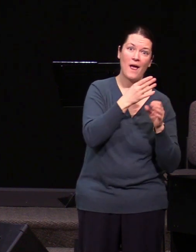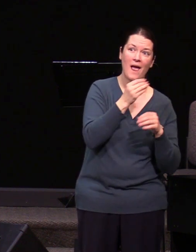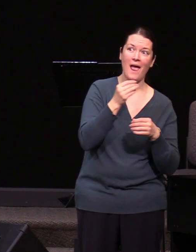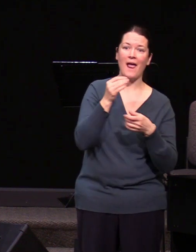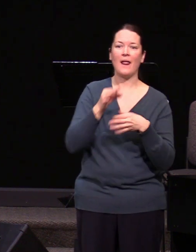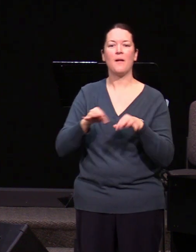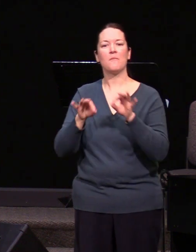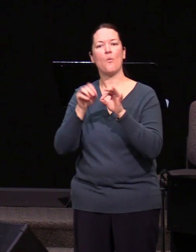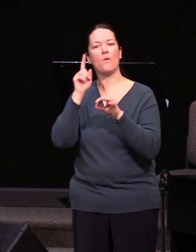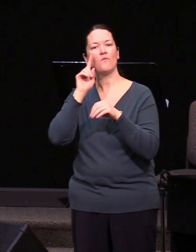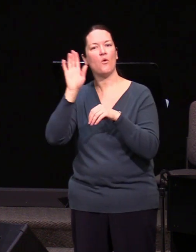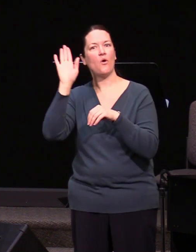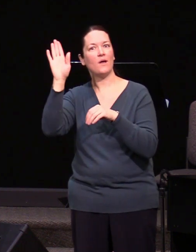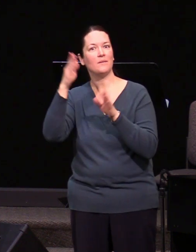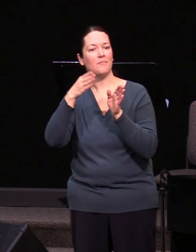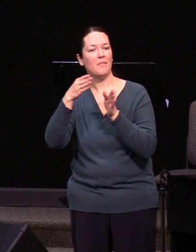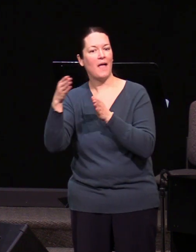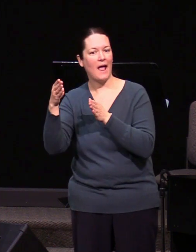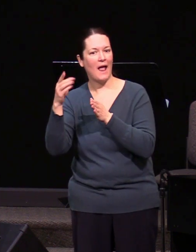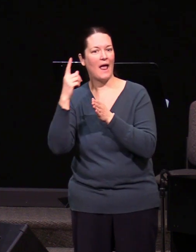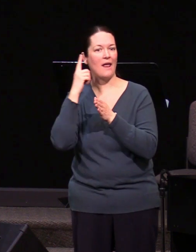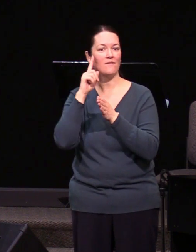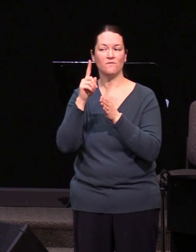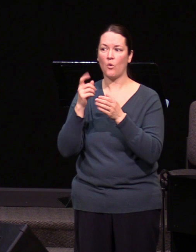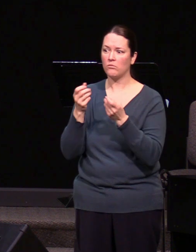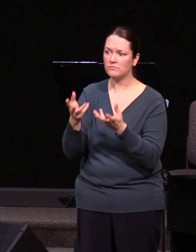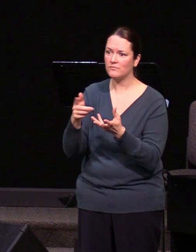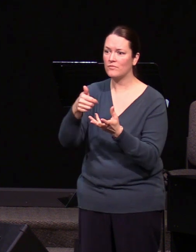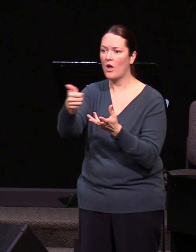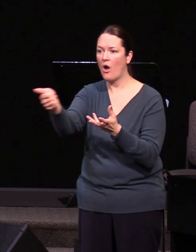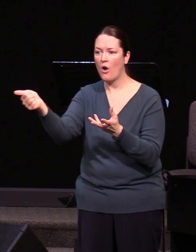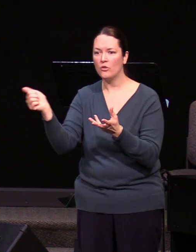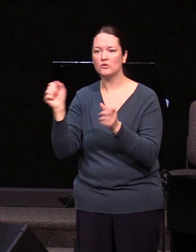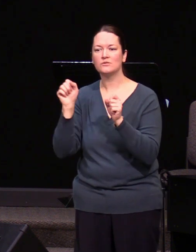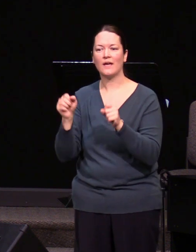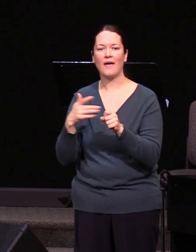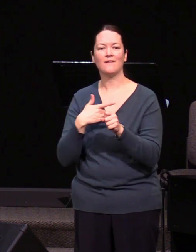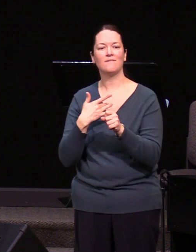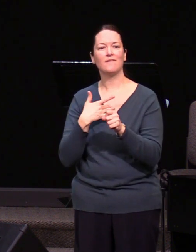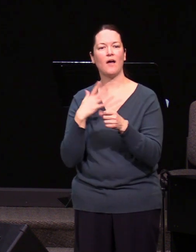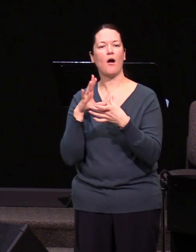his plan to make others feel loved as well.